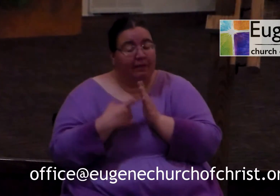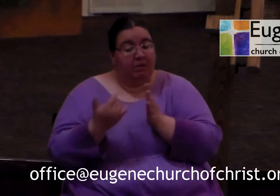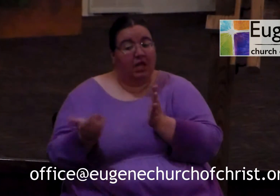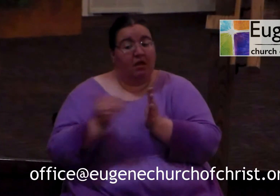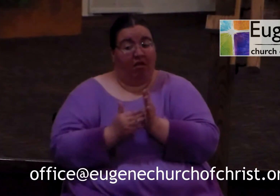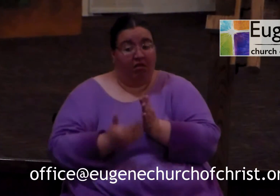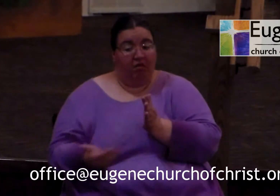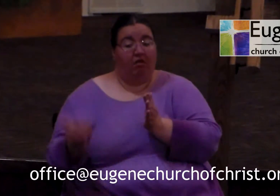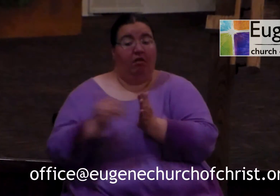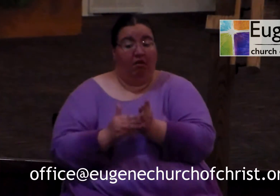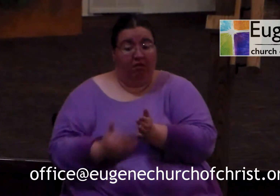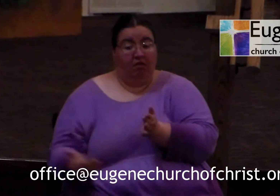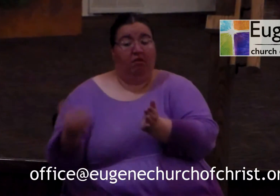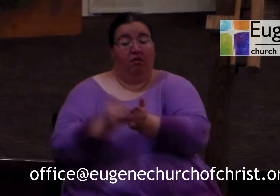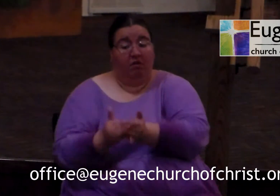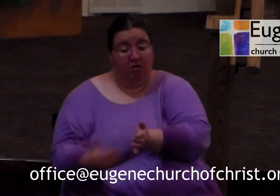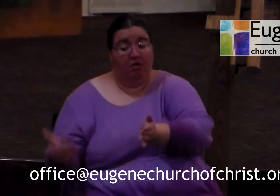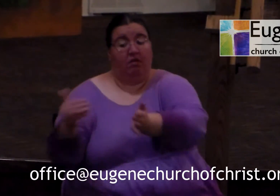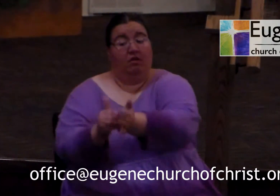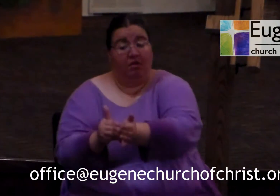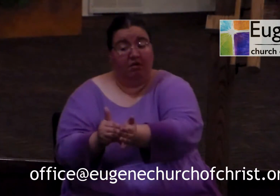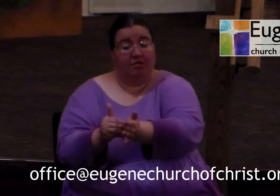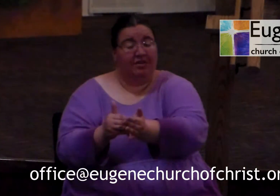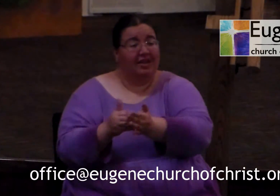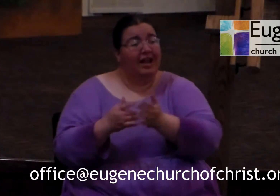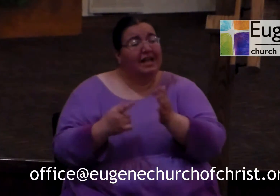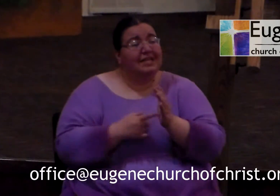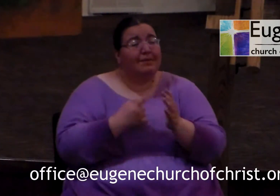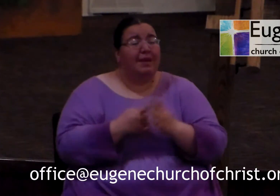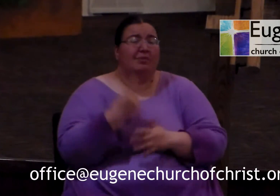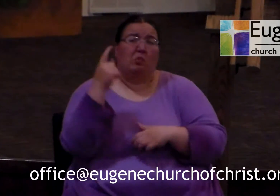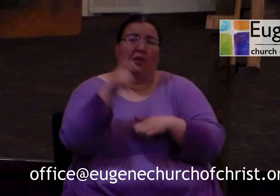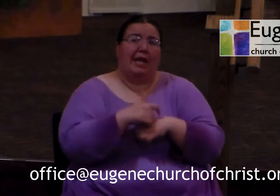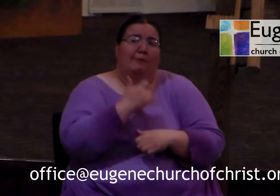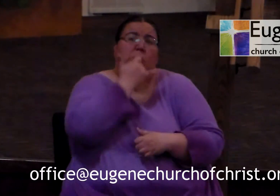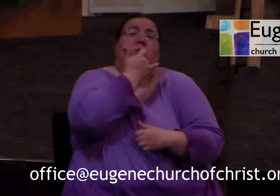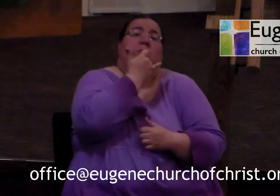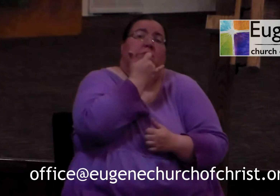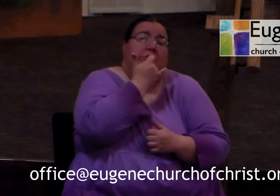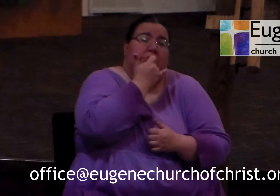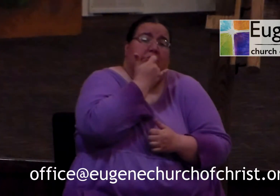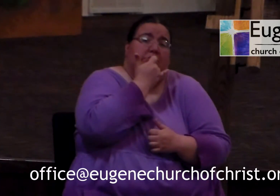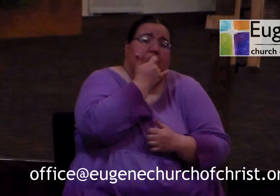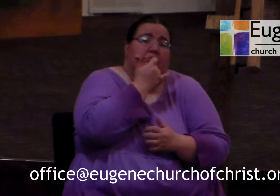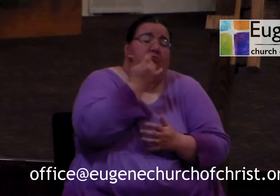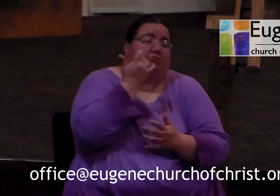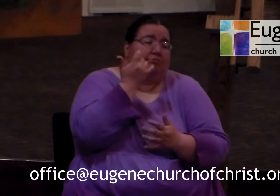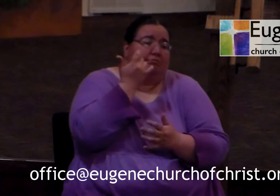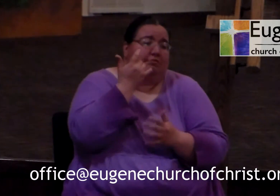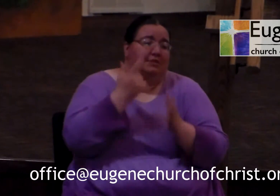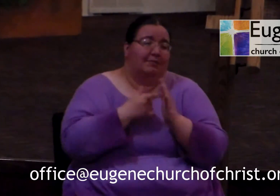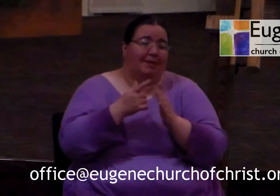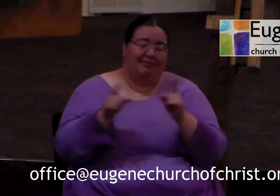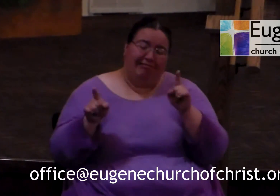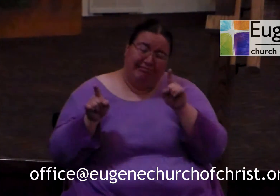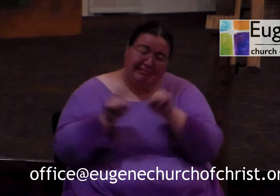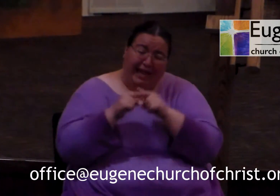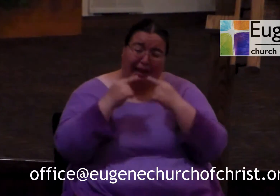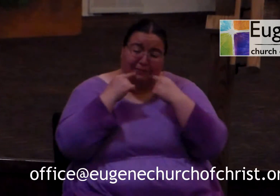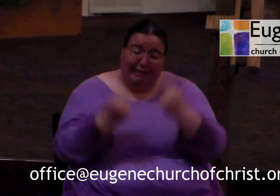again. Because it's one thing when you slip up that one time and you want to make it right, but sometimes we fall into that same sin over and over again, and we just find